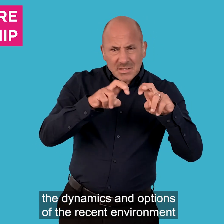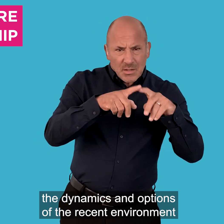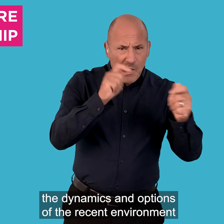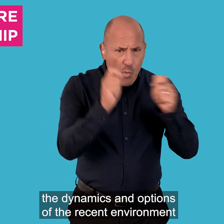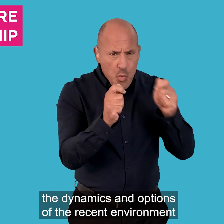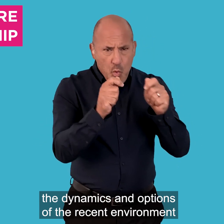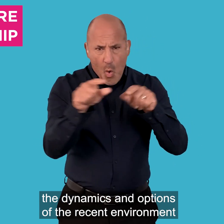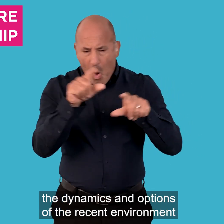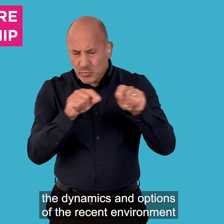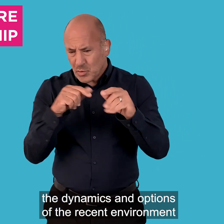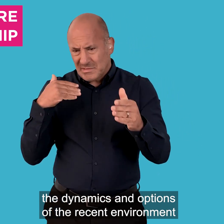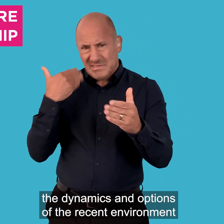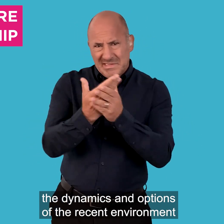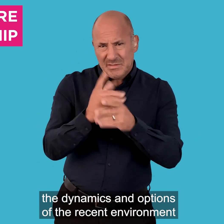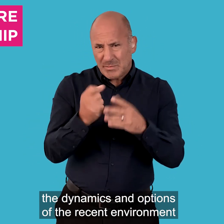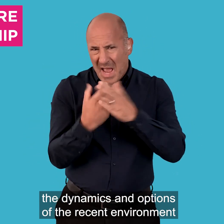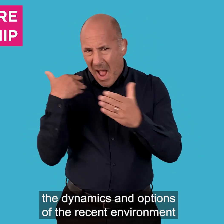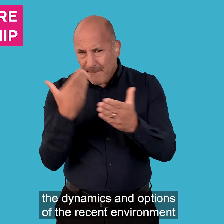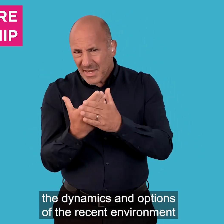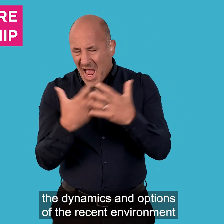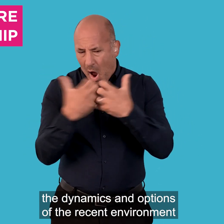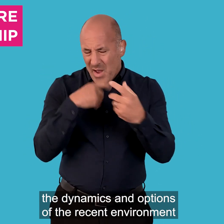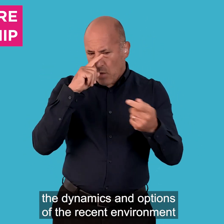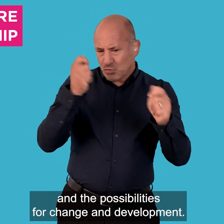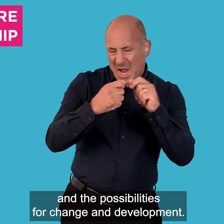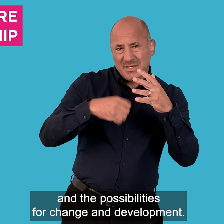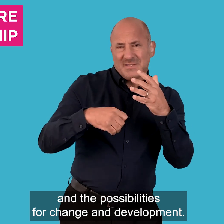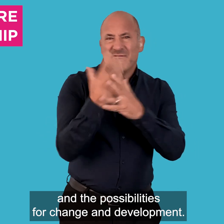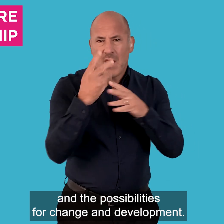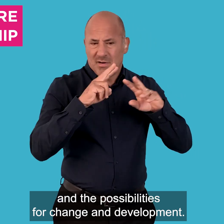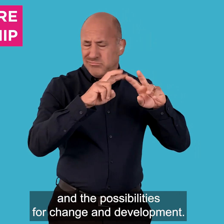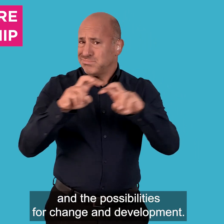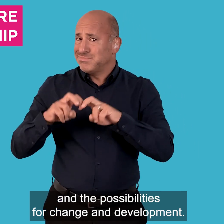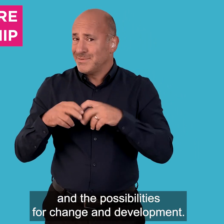options of the recent environment and the possibilities for change and development.